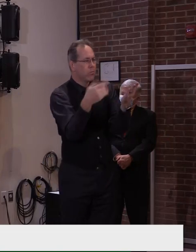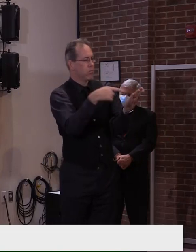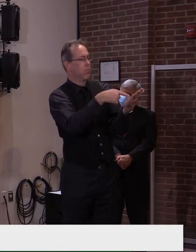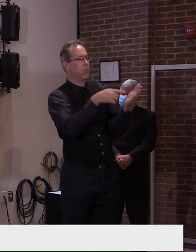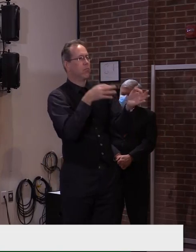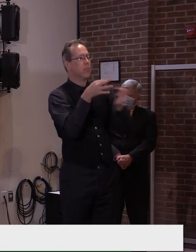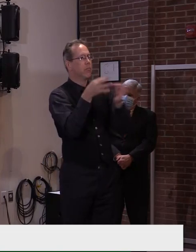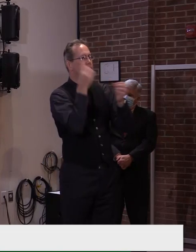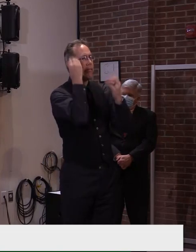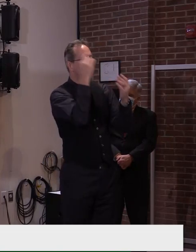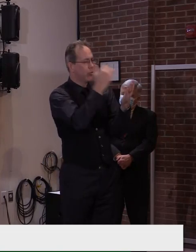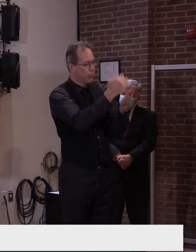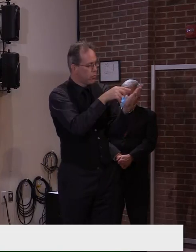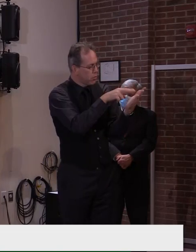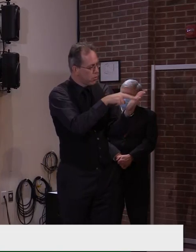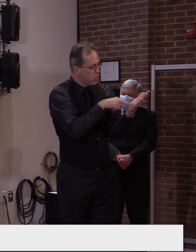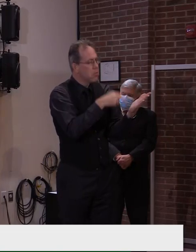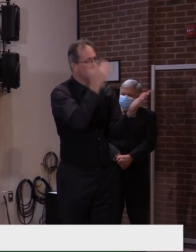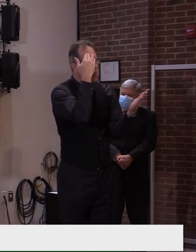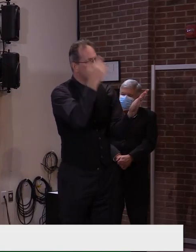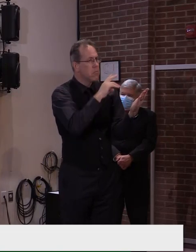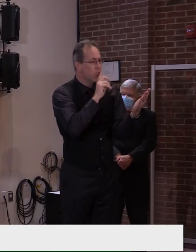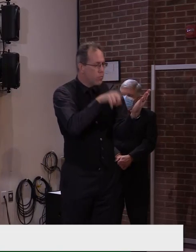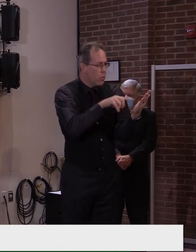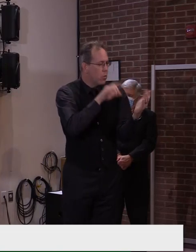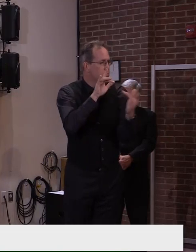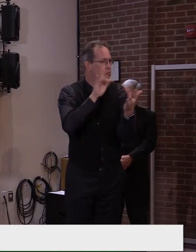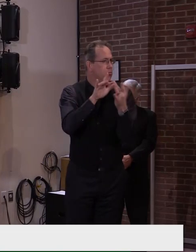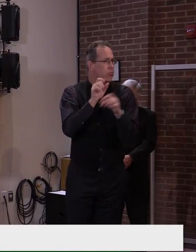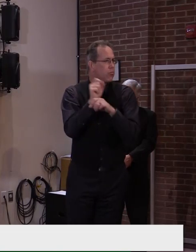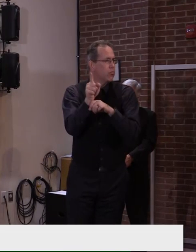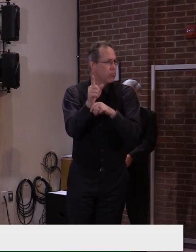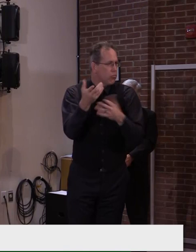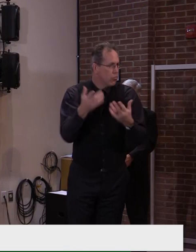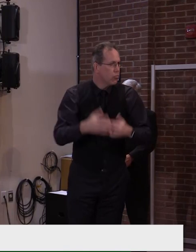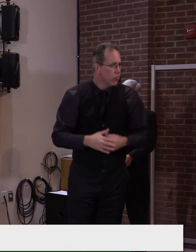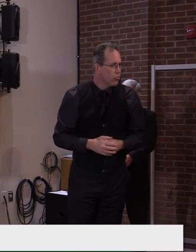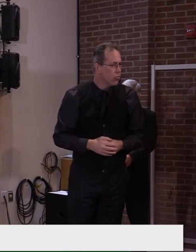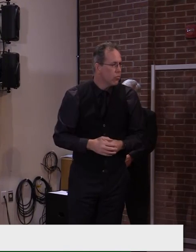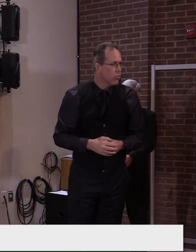some sort of messaging in the test kits from the companies. Okay, so